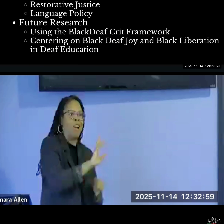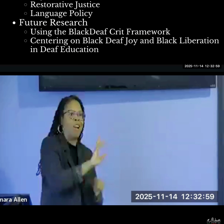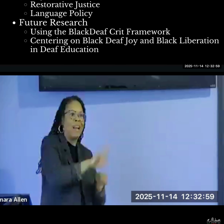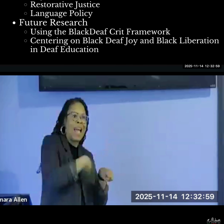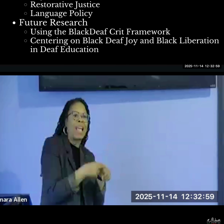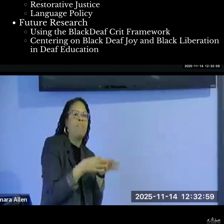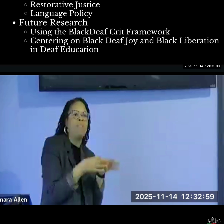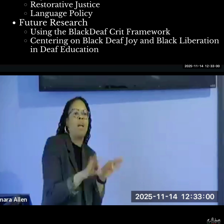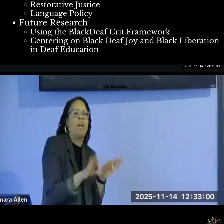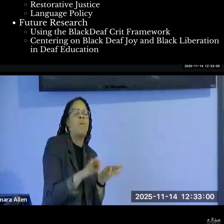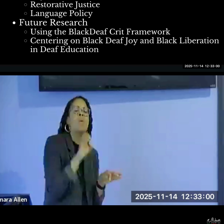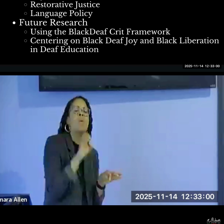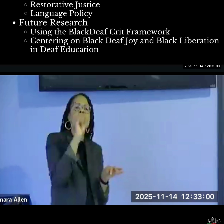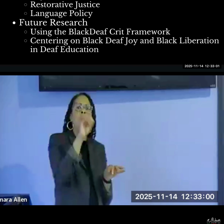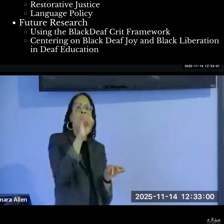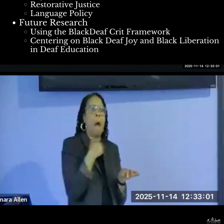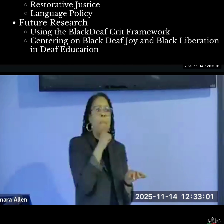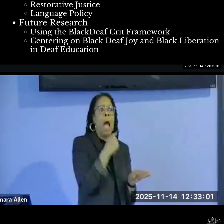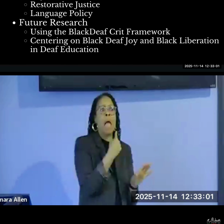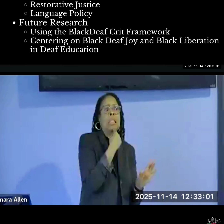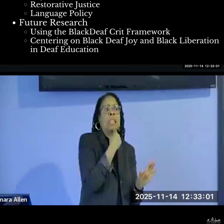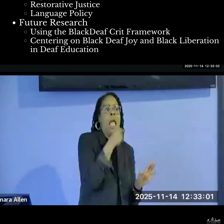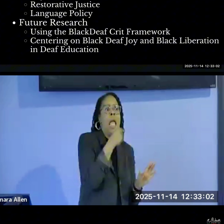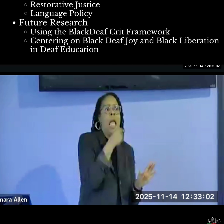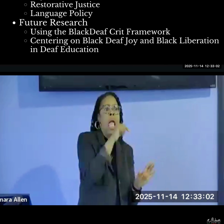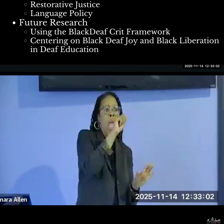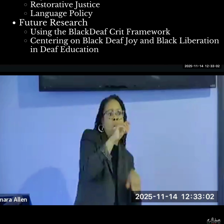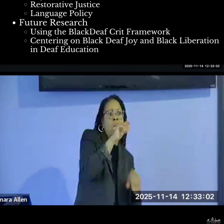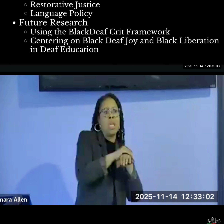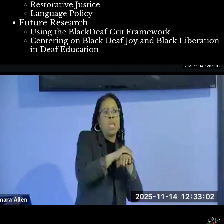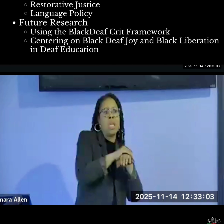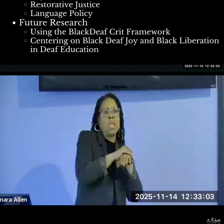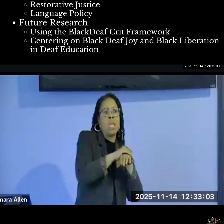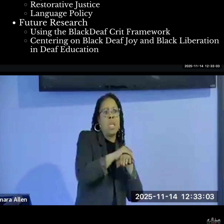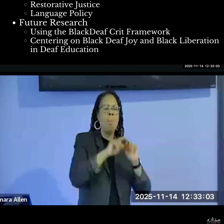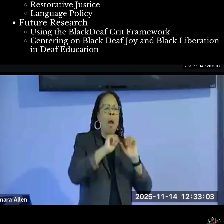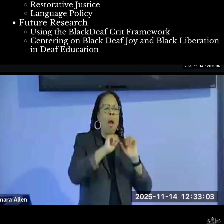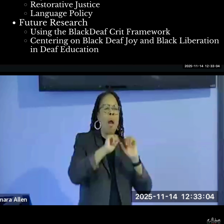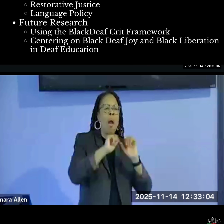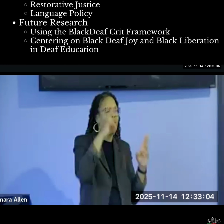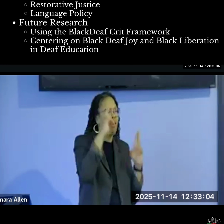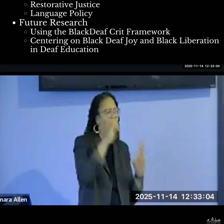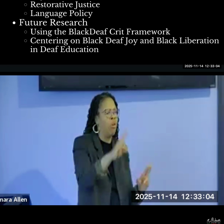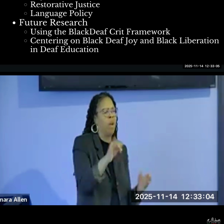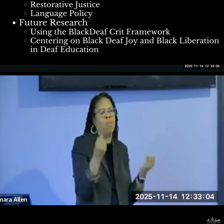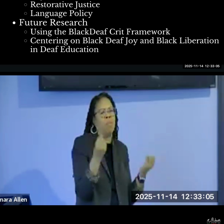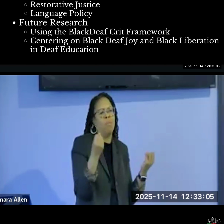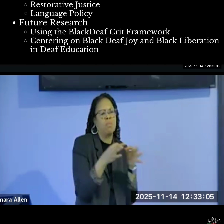to, right? So we see how the curriculum already oppresses them from being able to do so.